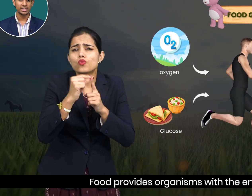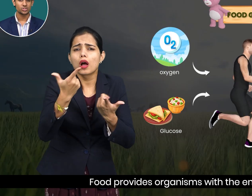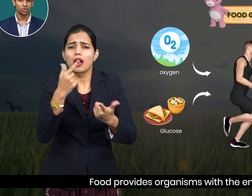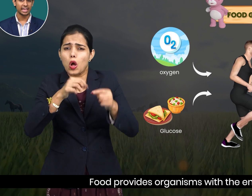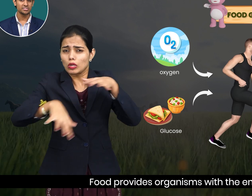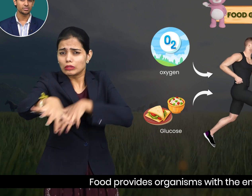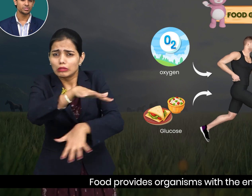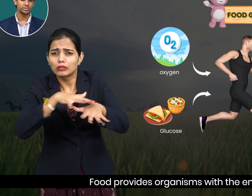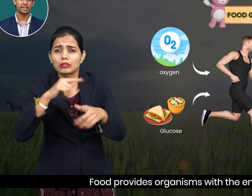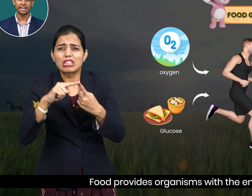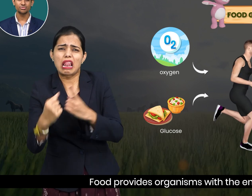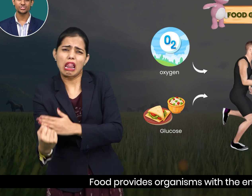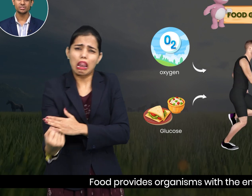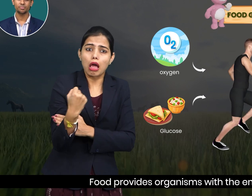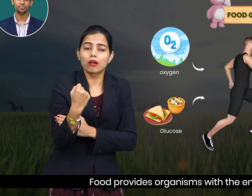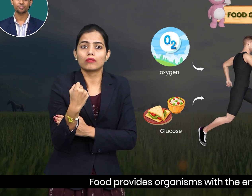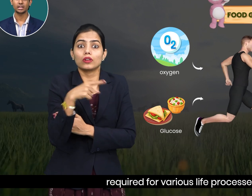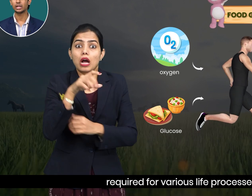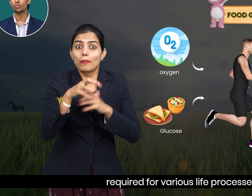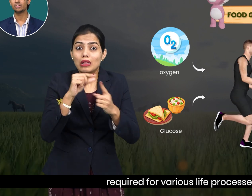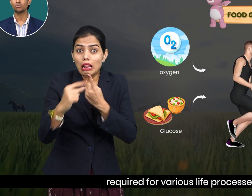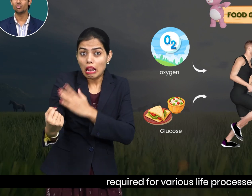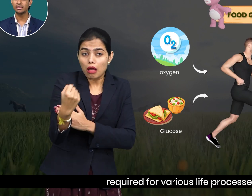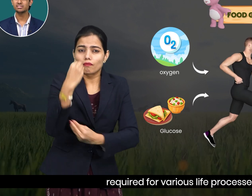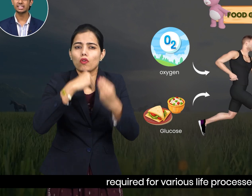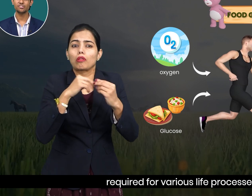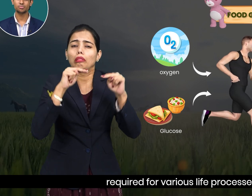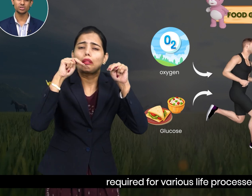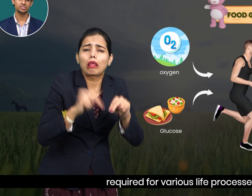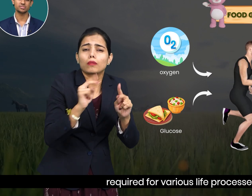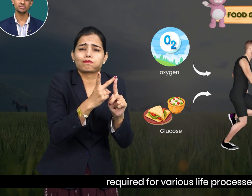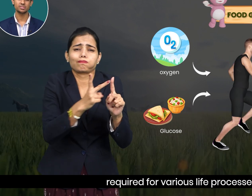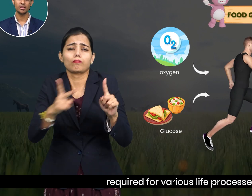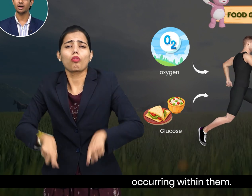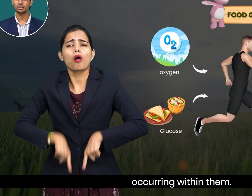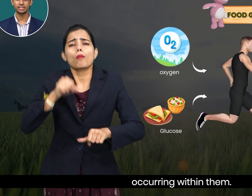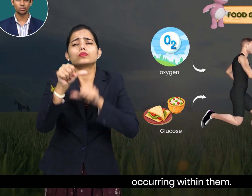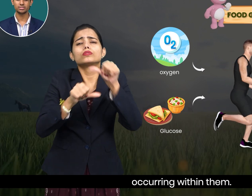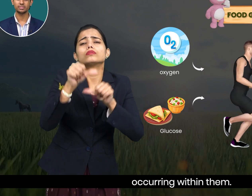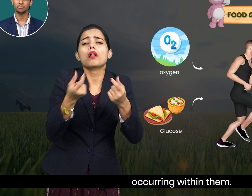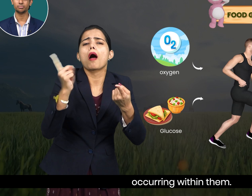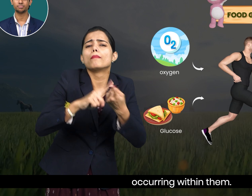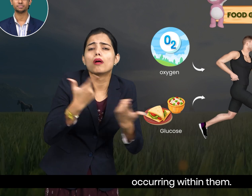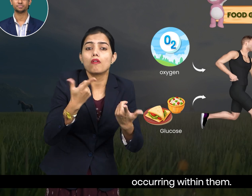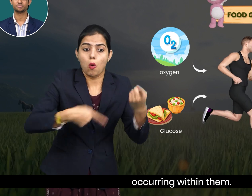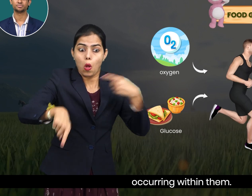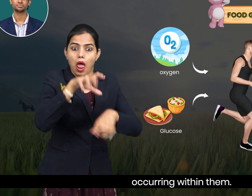Food provides organisms with the energy required for various life processes occurring within